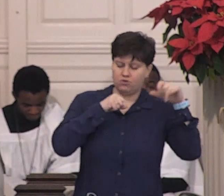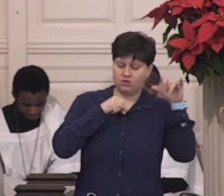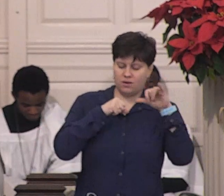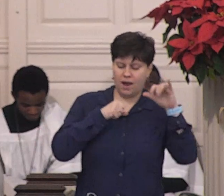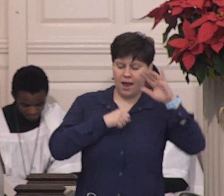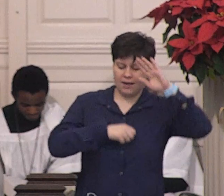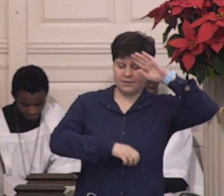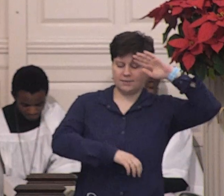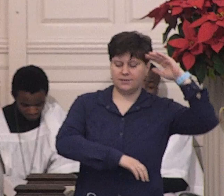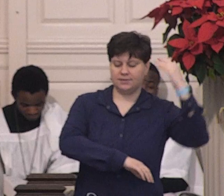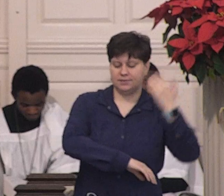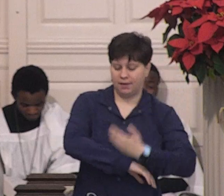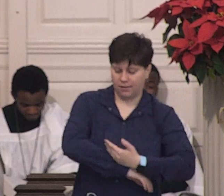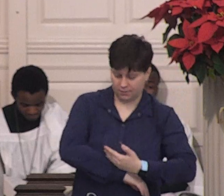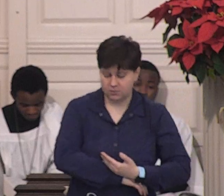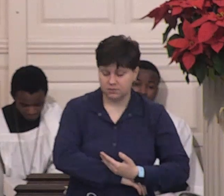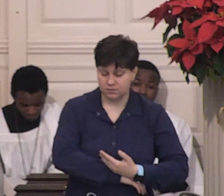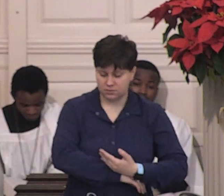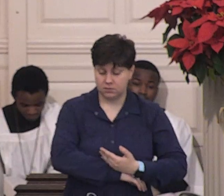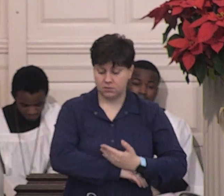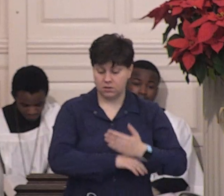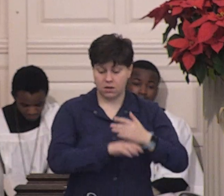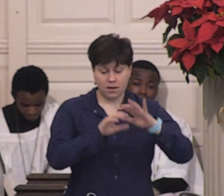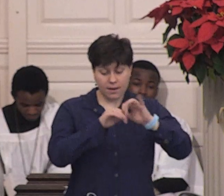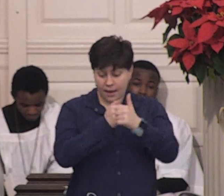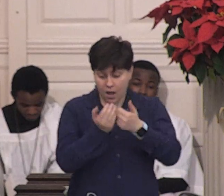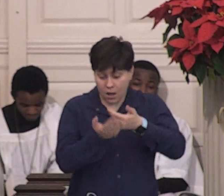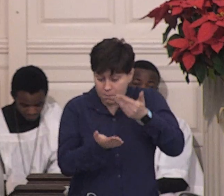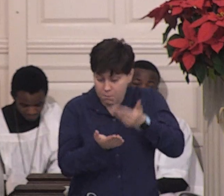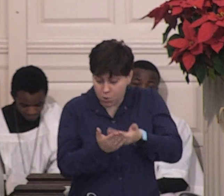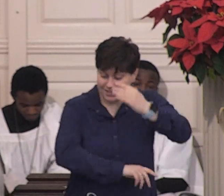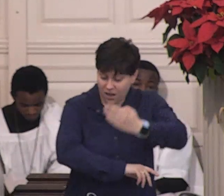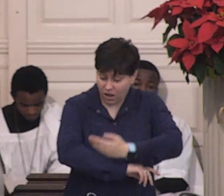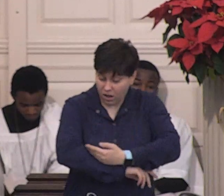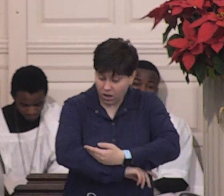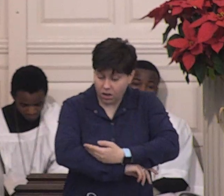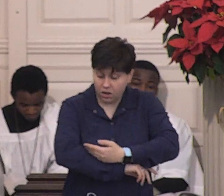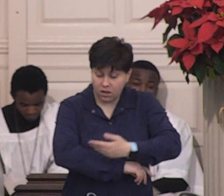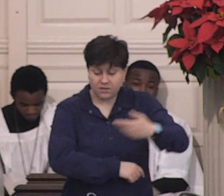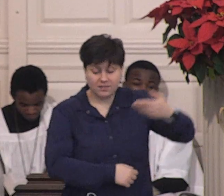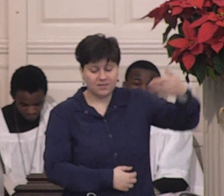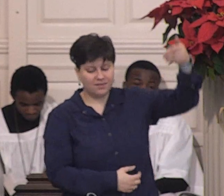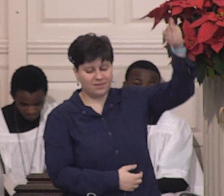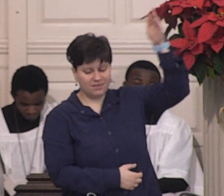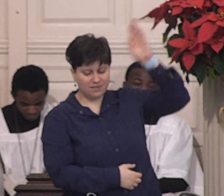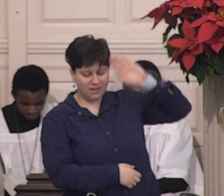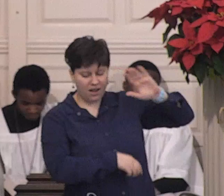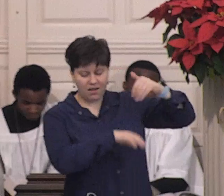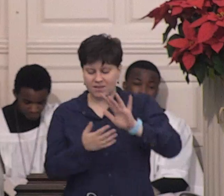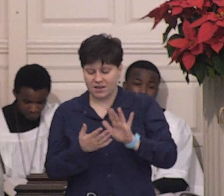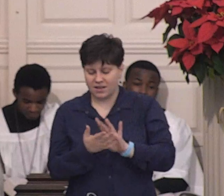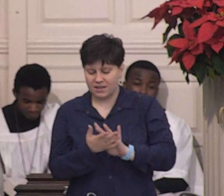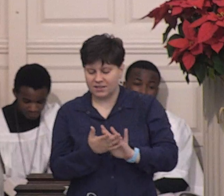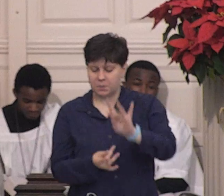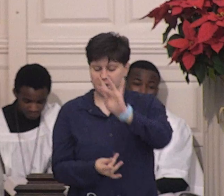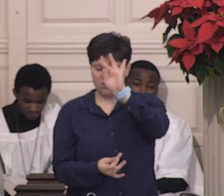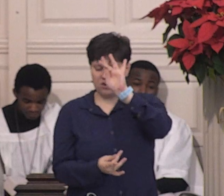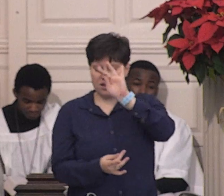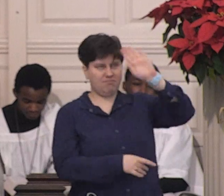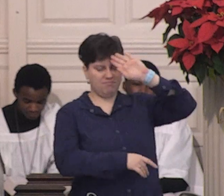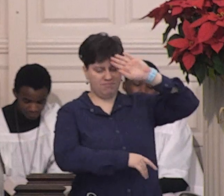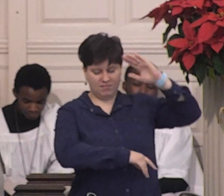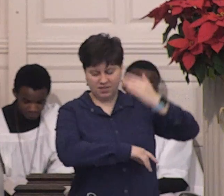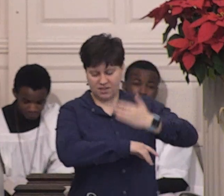sons, as proof that you are sons. God sent the Spirit of his Son into